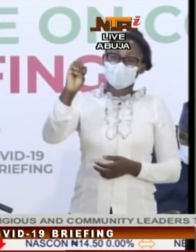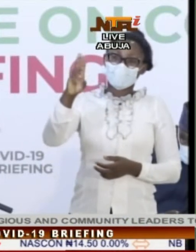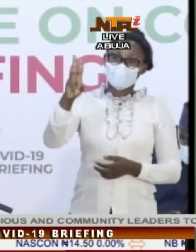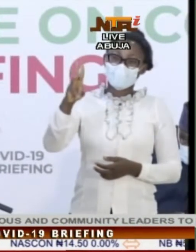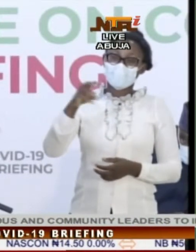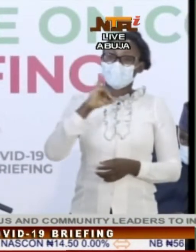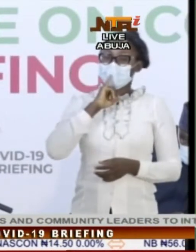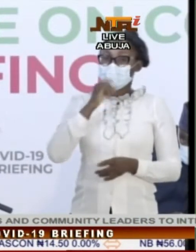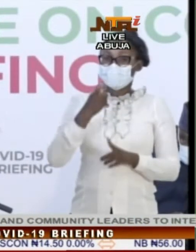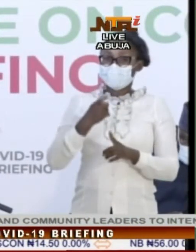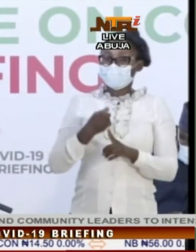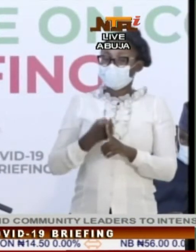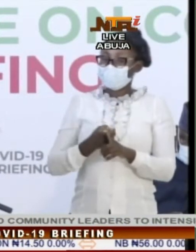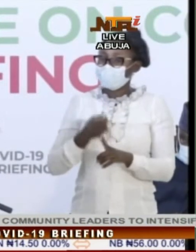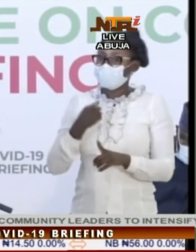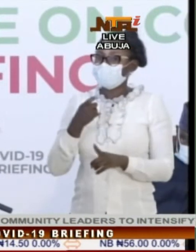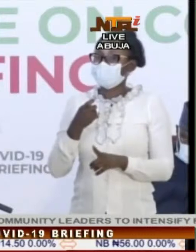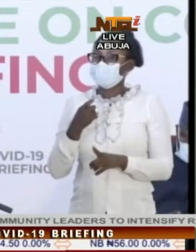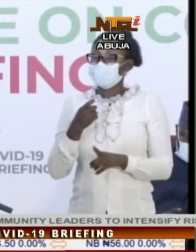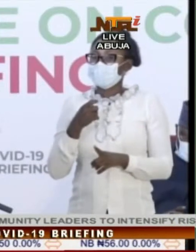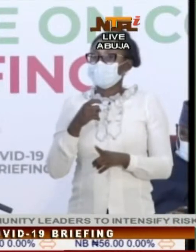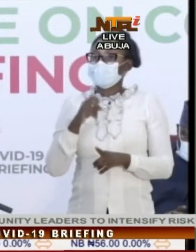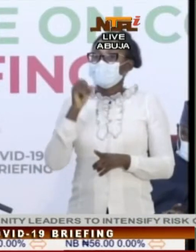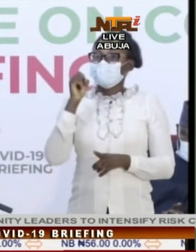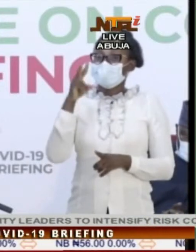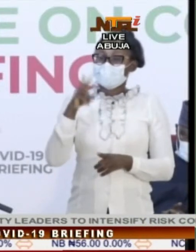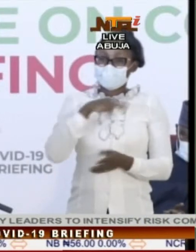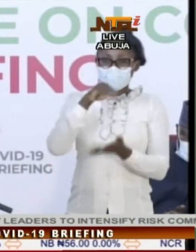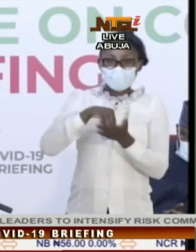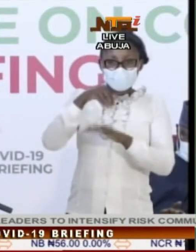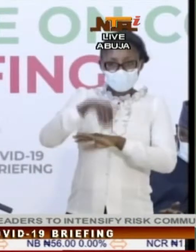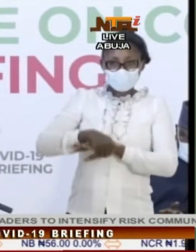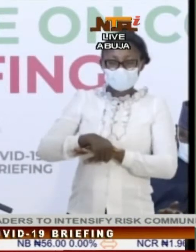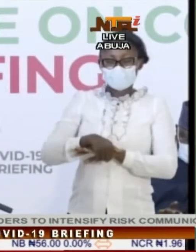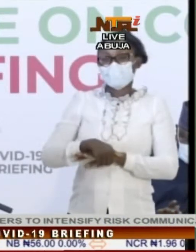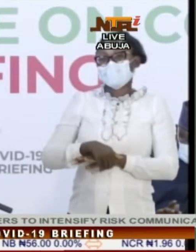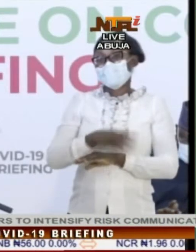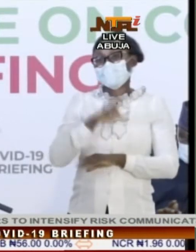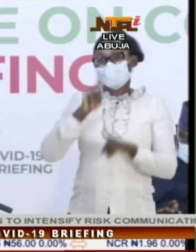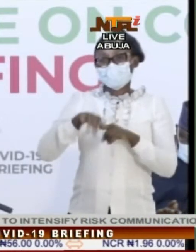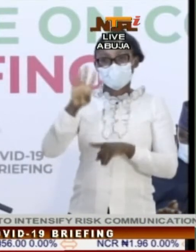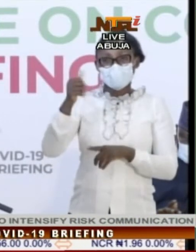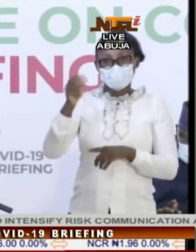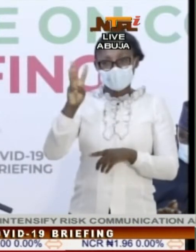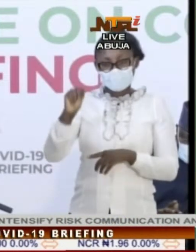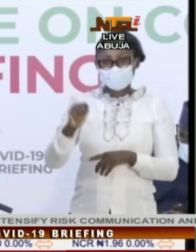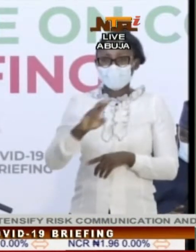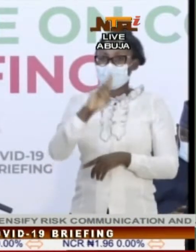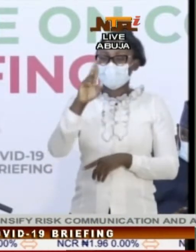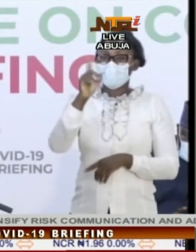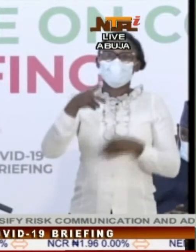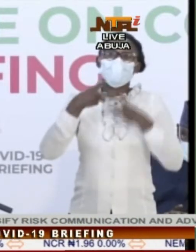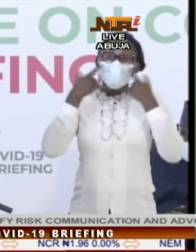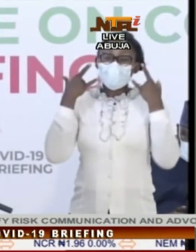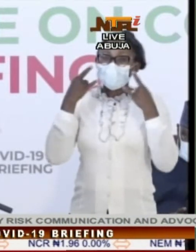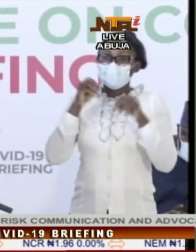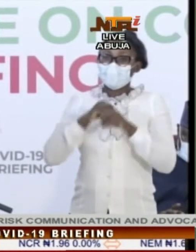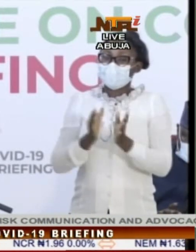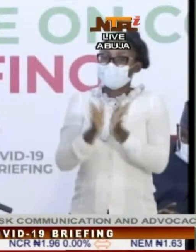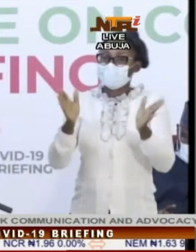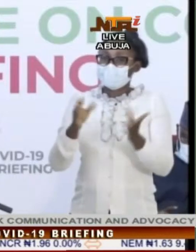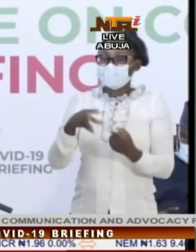midnight to 4 a.m. remains. The wearing of face masks in public is still mandatory, particularly